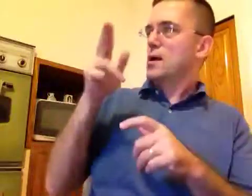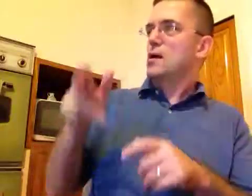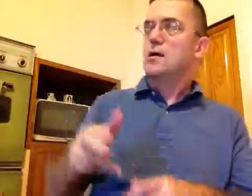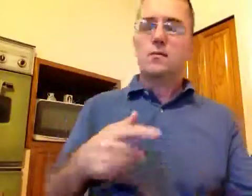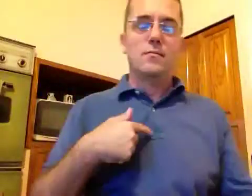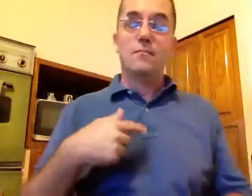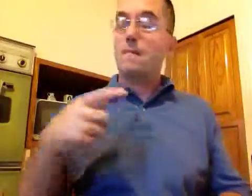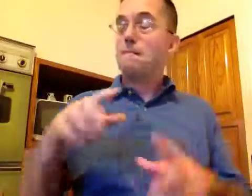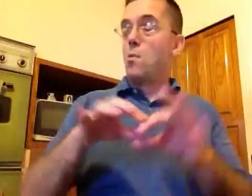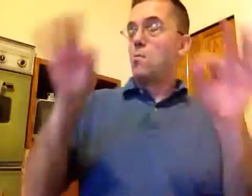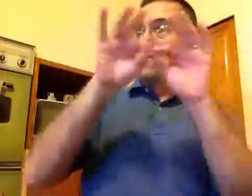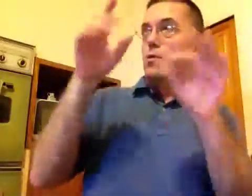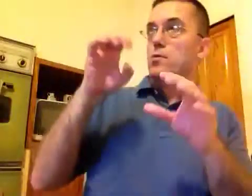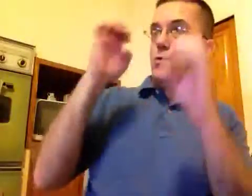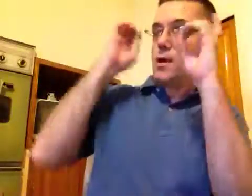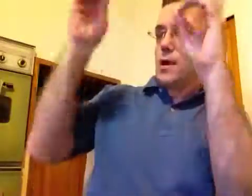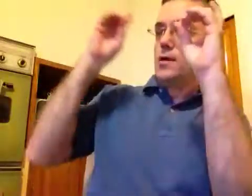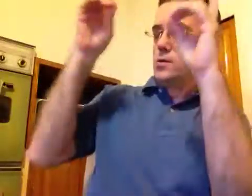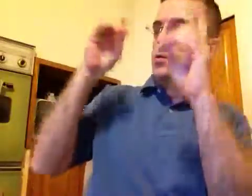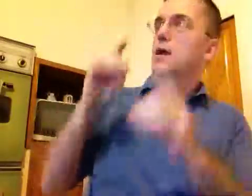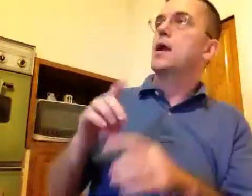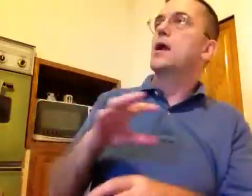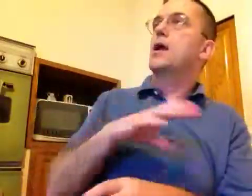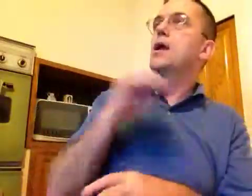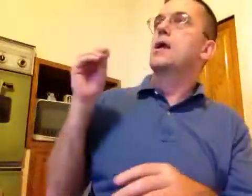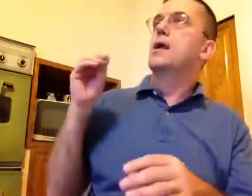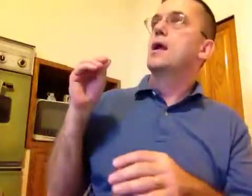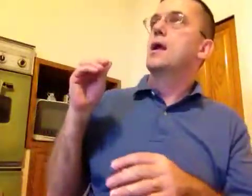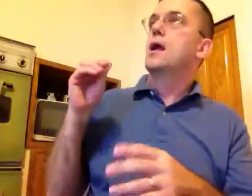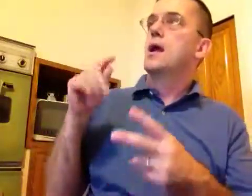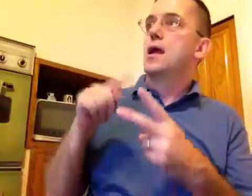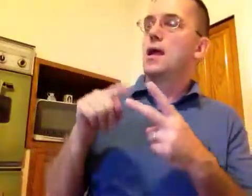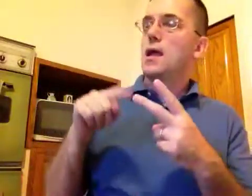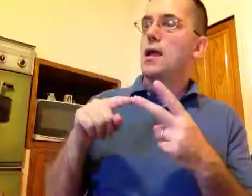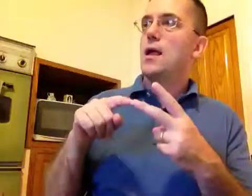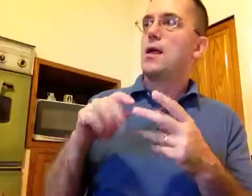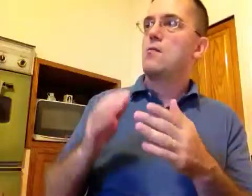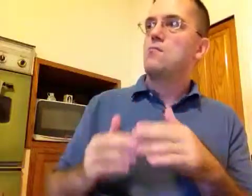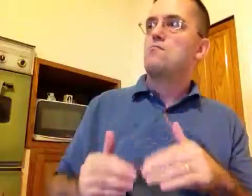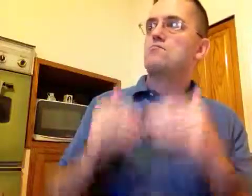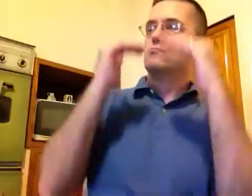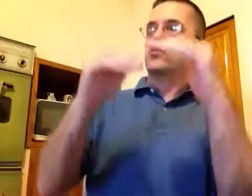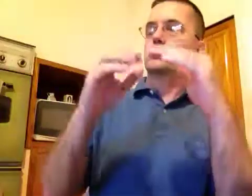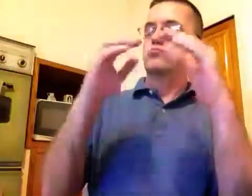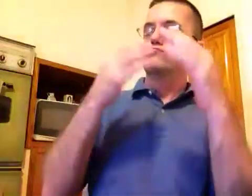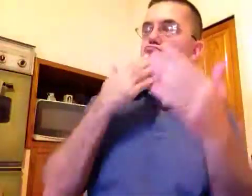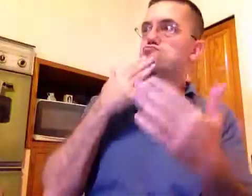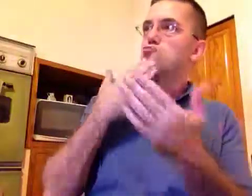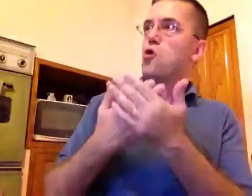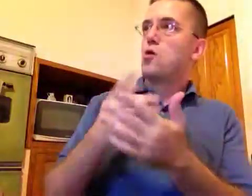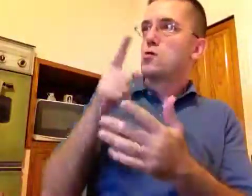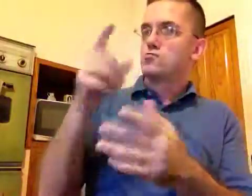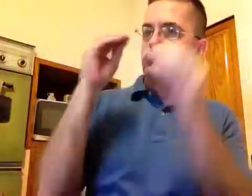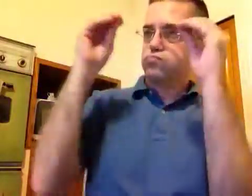to educate and get raise the level of education, which you're doing a great job of. Listen, these things are